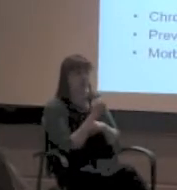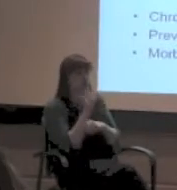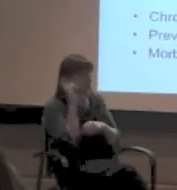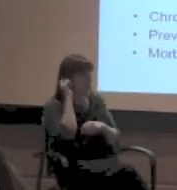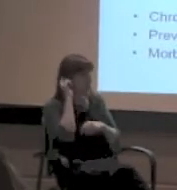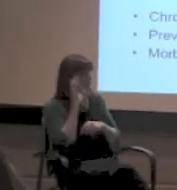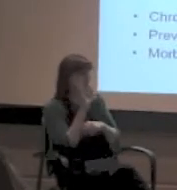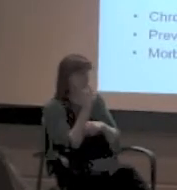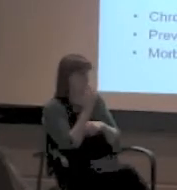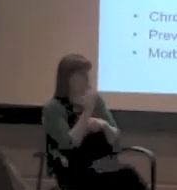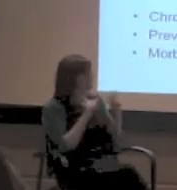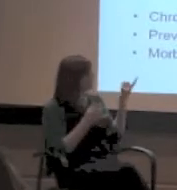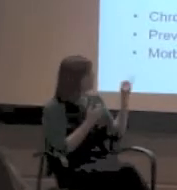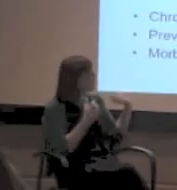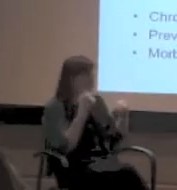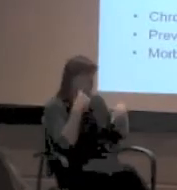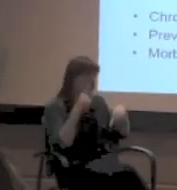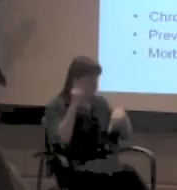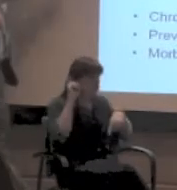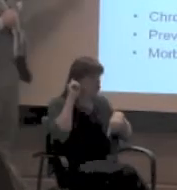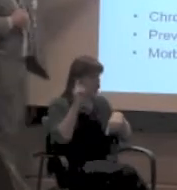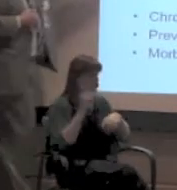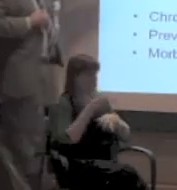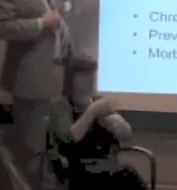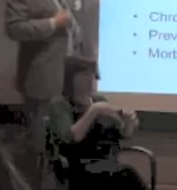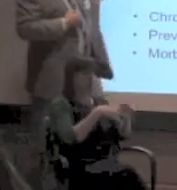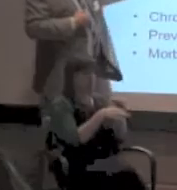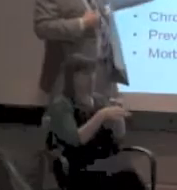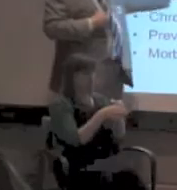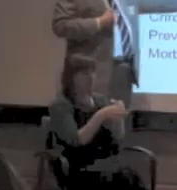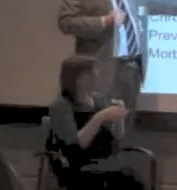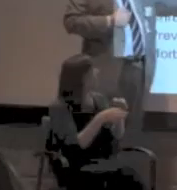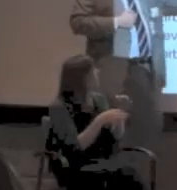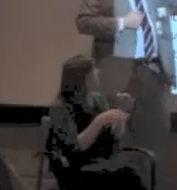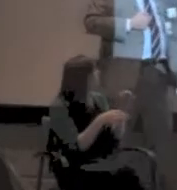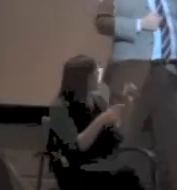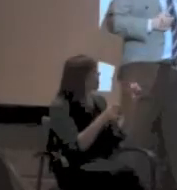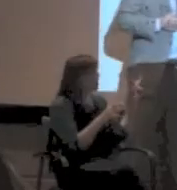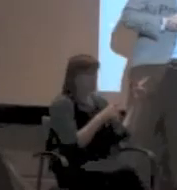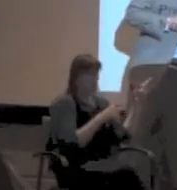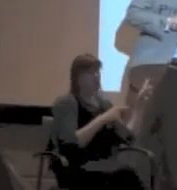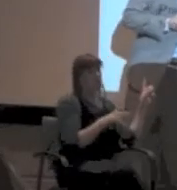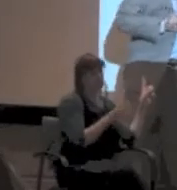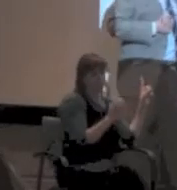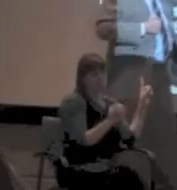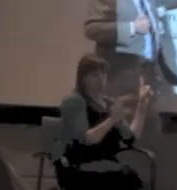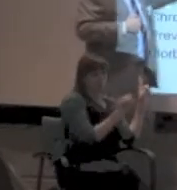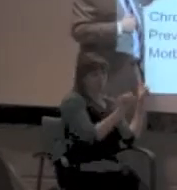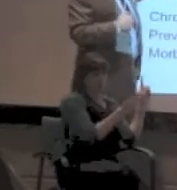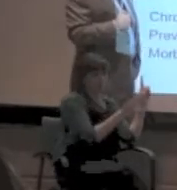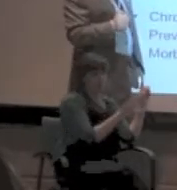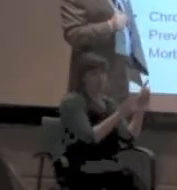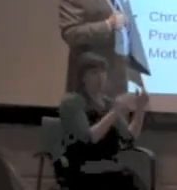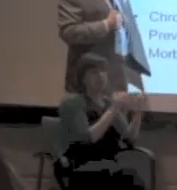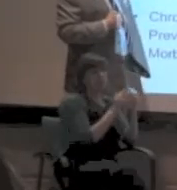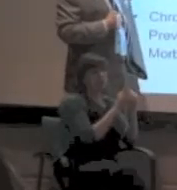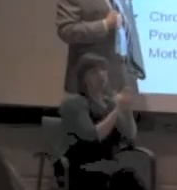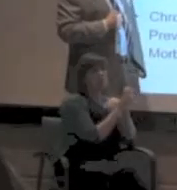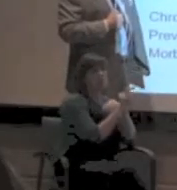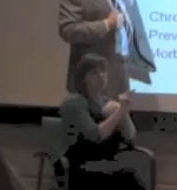here, sure they come for shunt placement, and these are in billions of dollars. This is a big study.